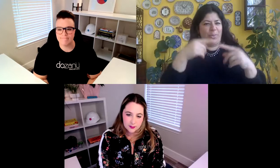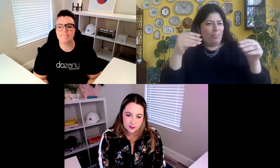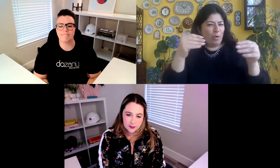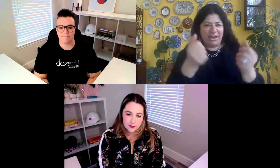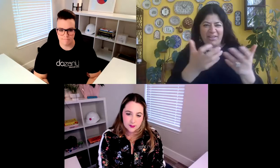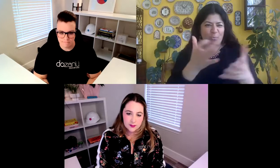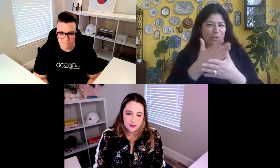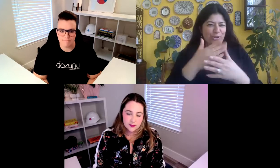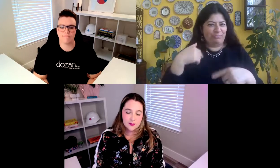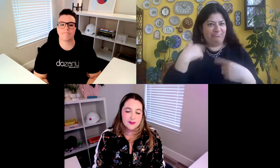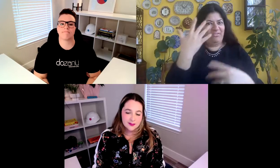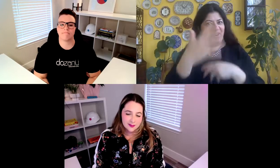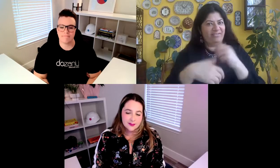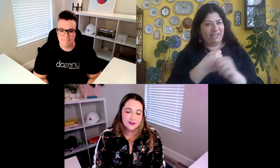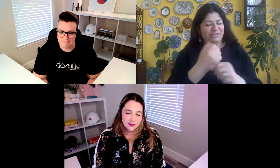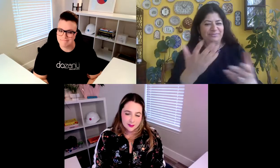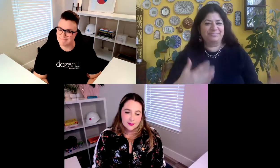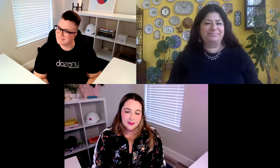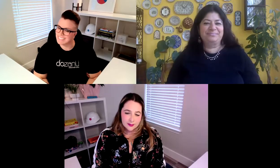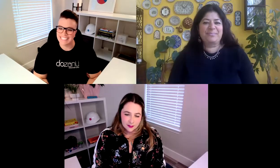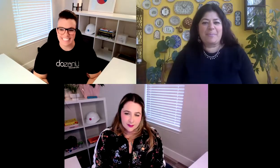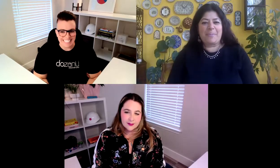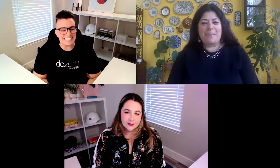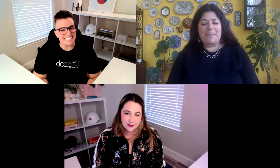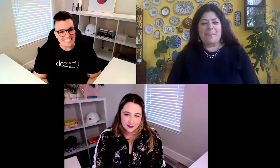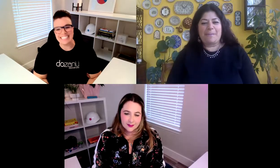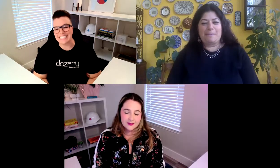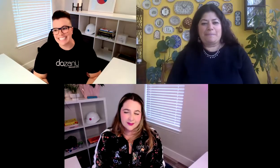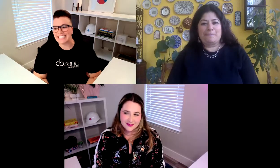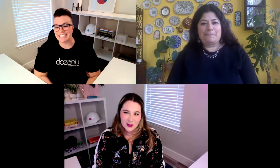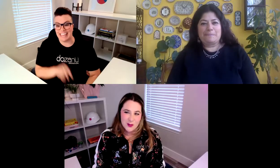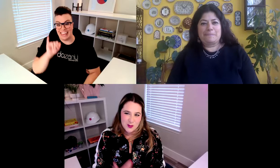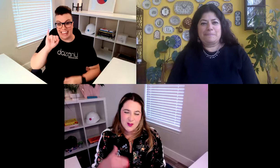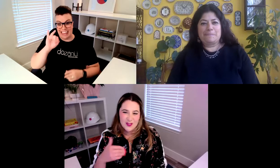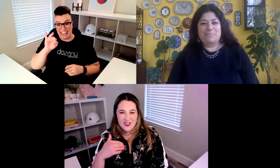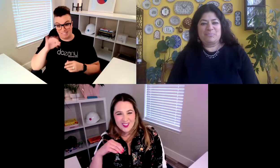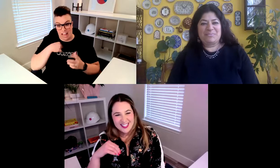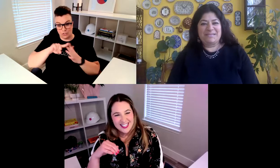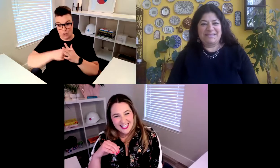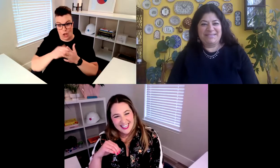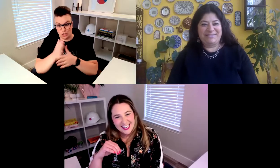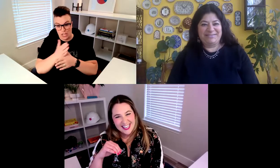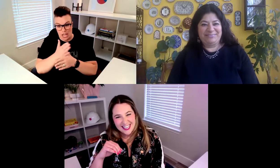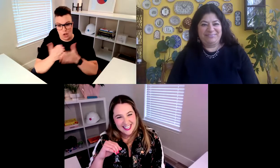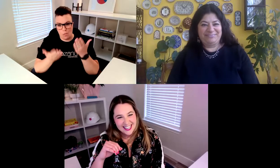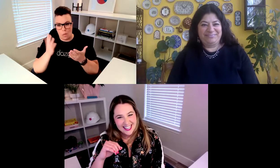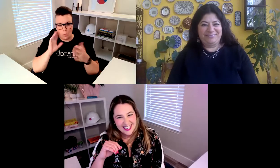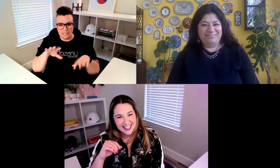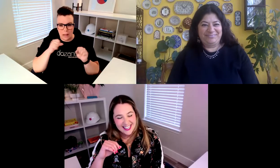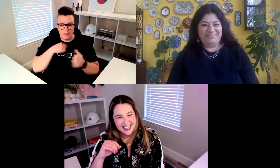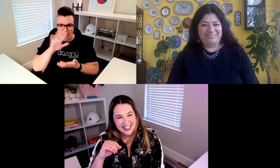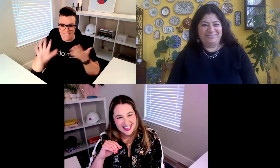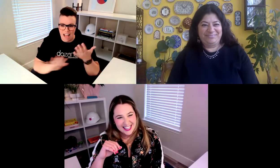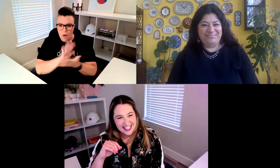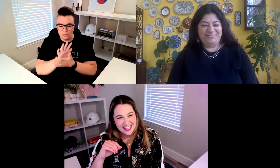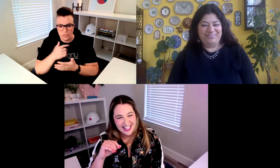women in the community and what they need as far as marketing? Anything you want to share over the last 5 years that's really a highlight? And this is